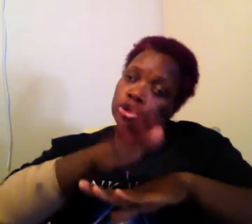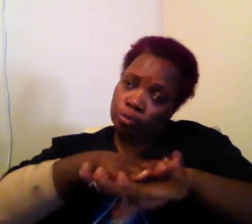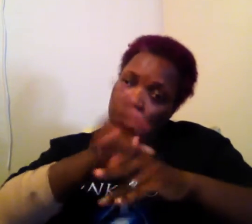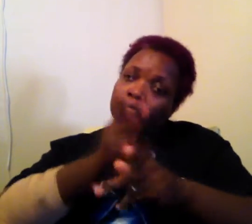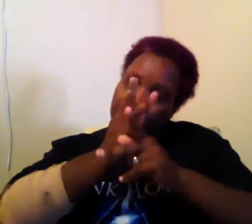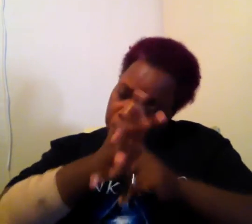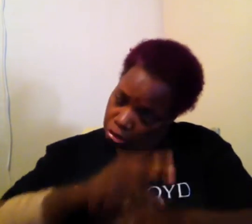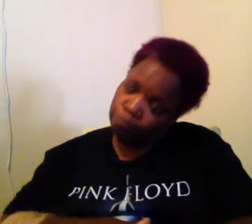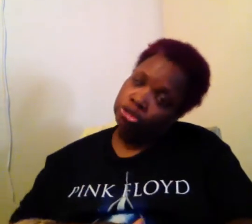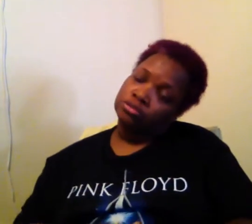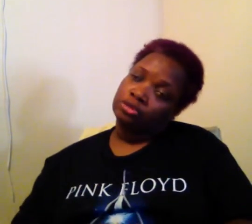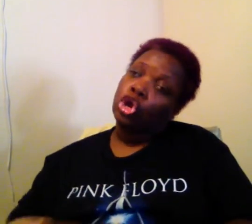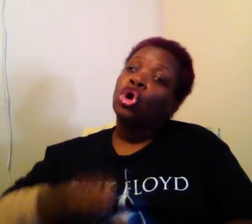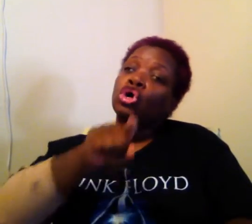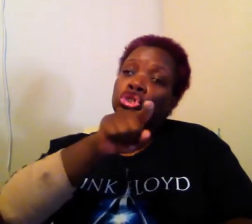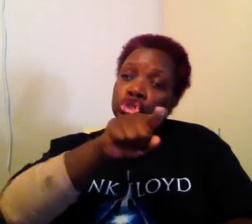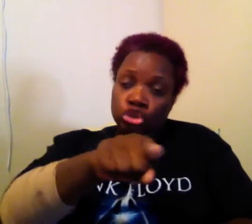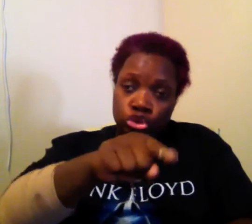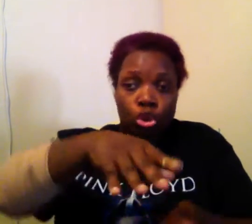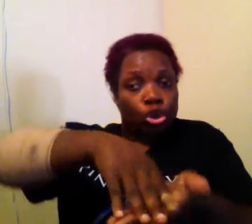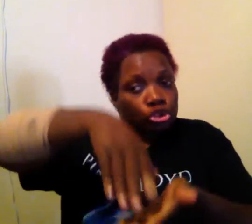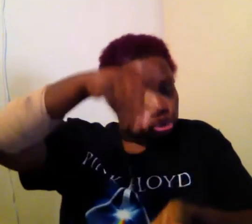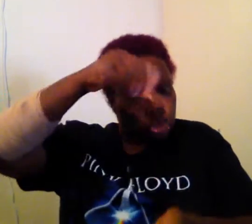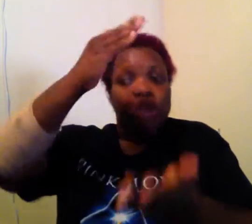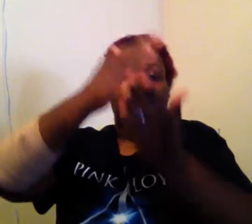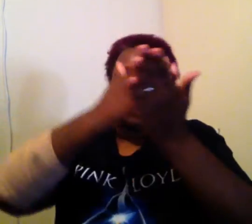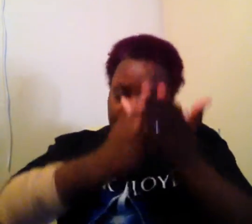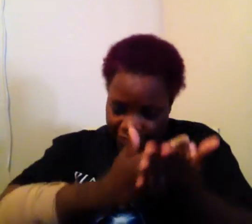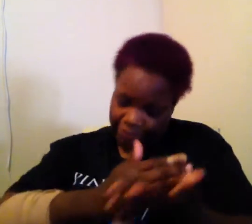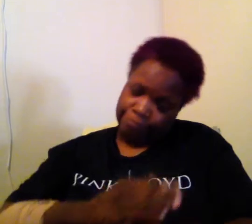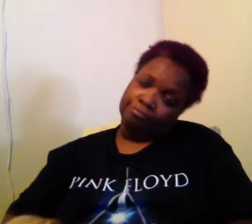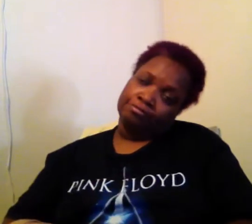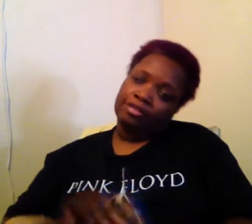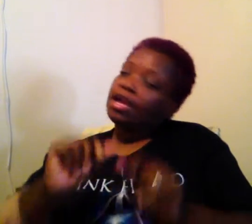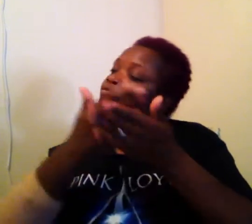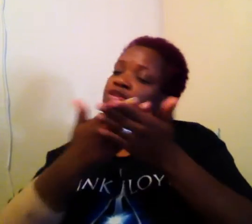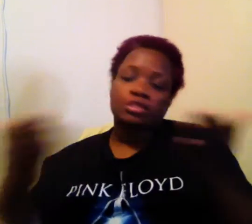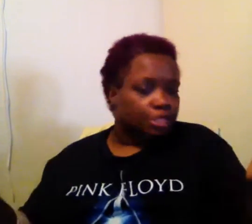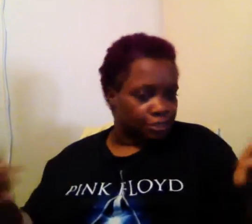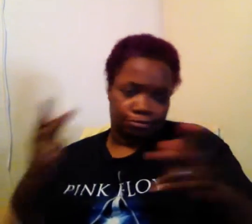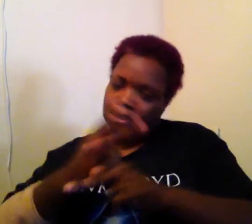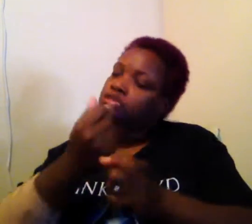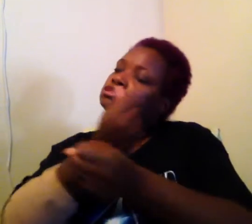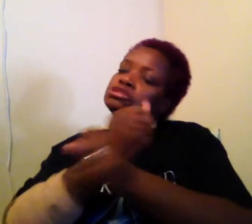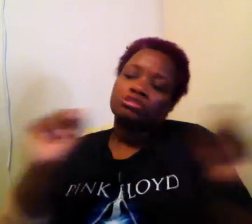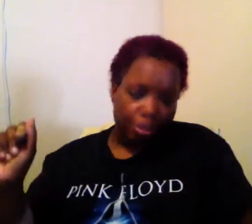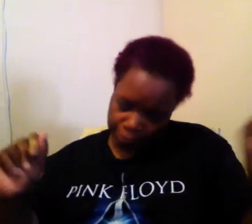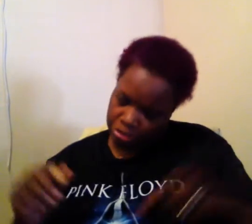my temper. You know this. Everything is simple.